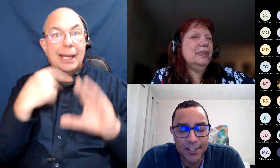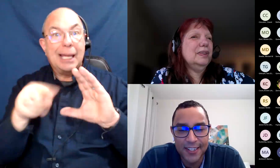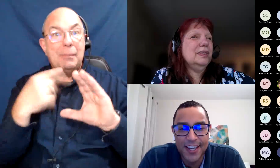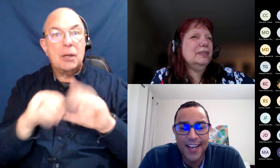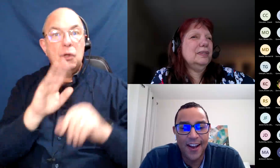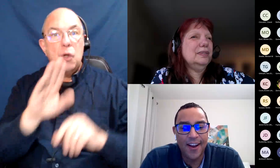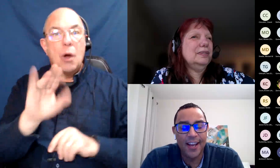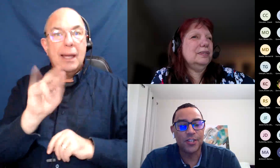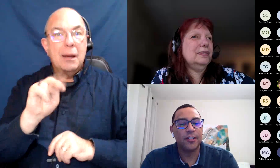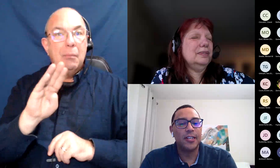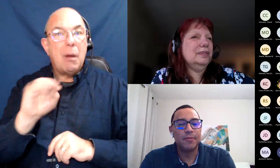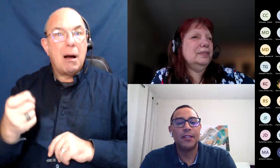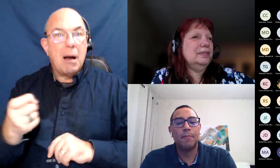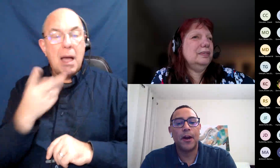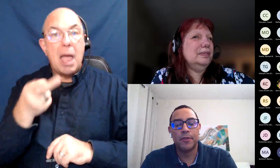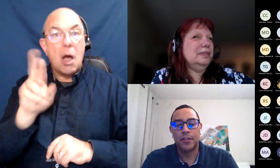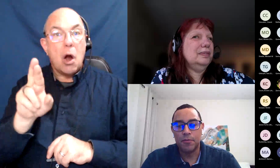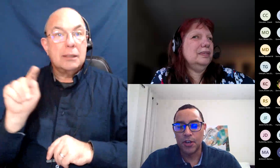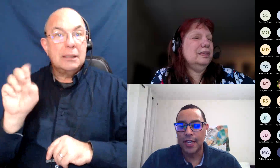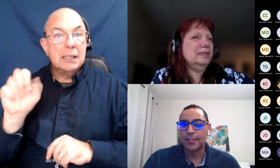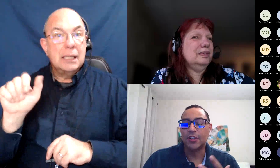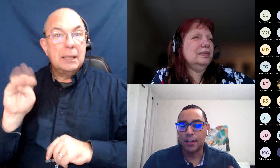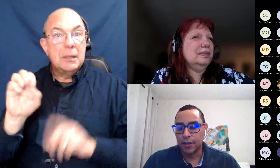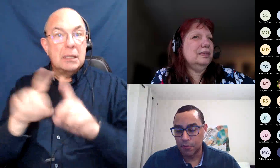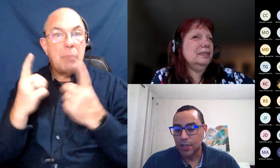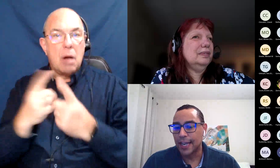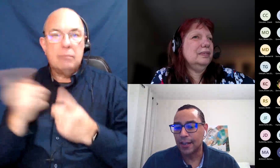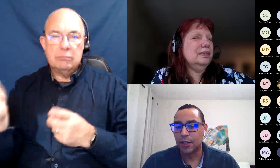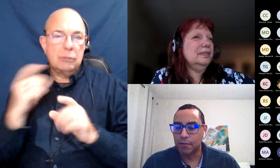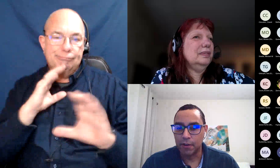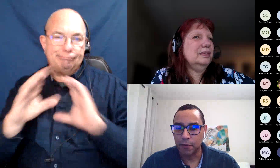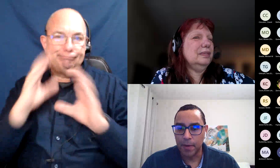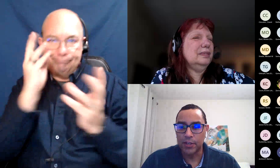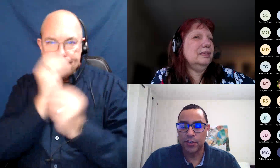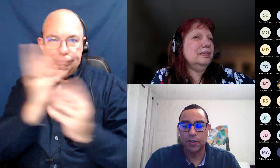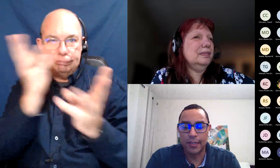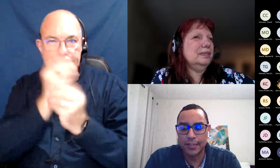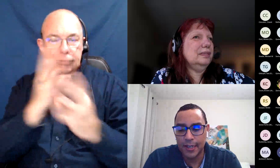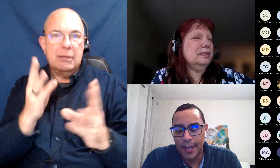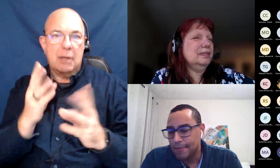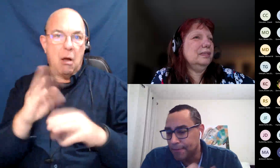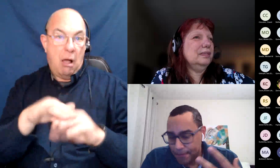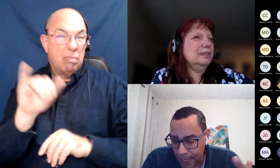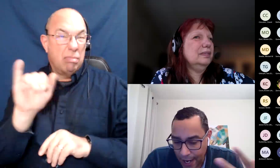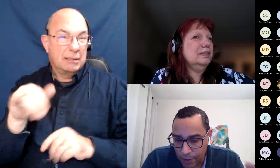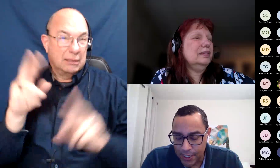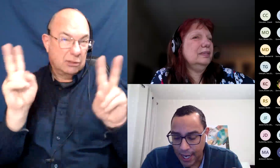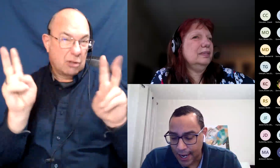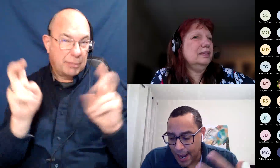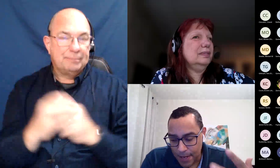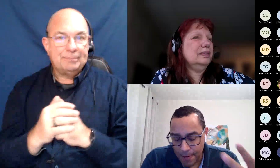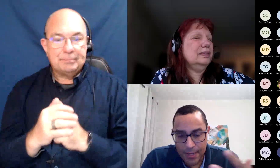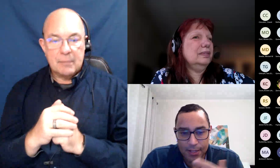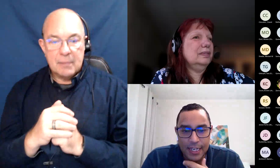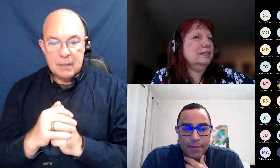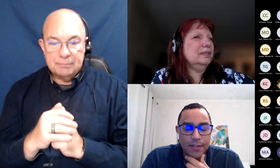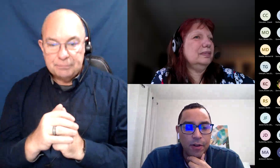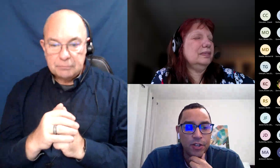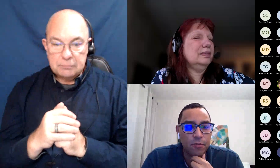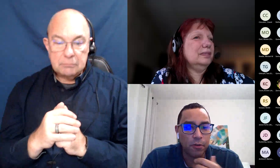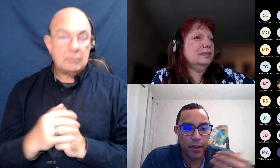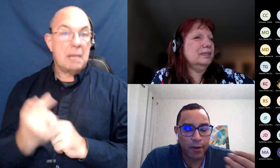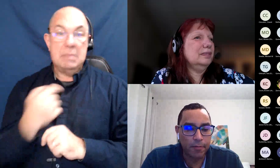generic inbox. HR teams and department communicate a lot of information on this. But I understand, I'm in the